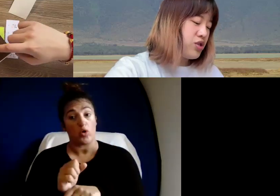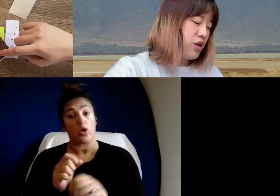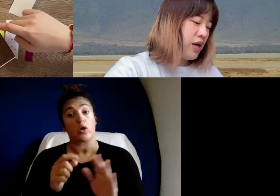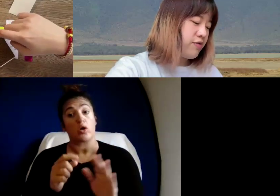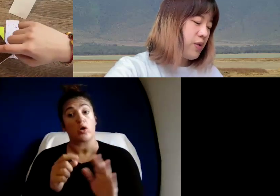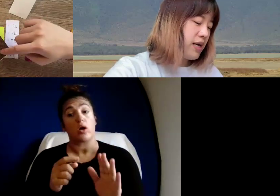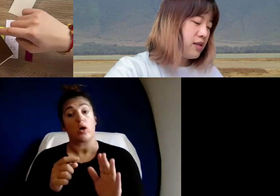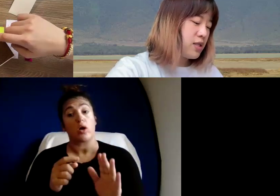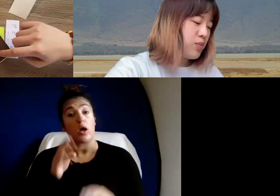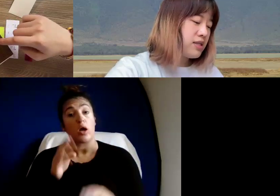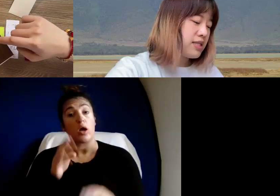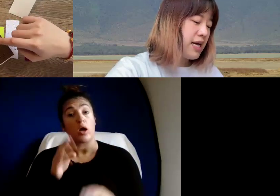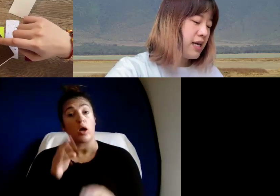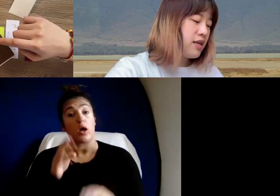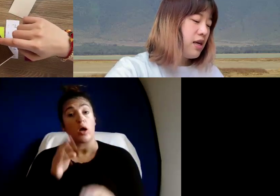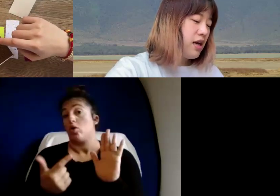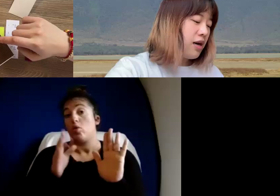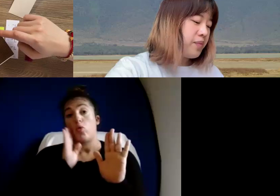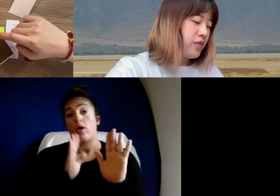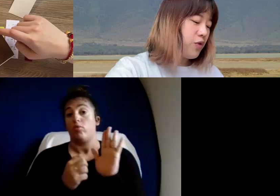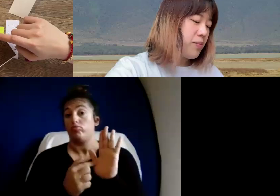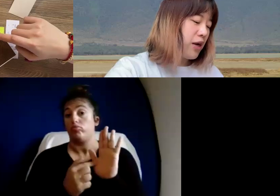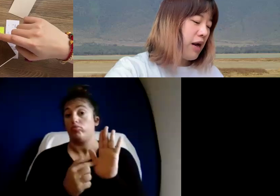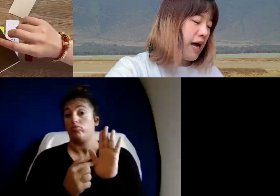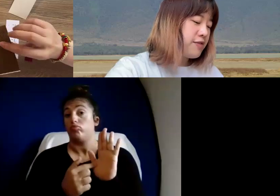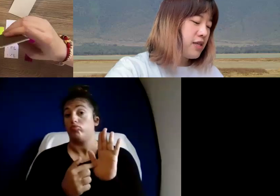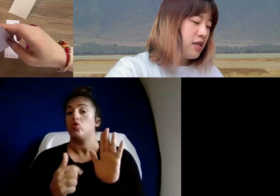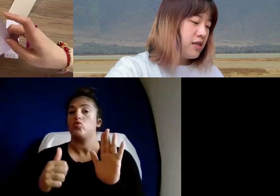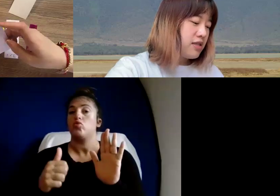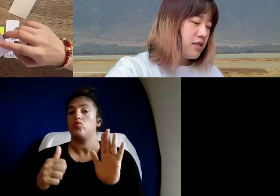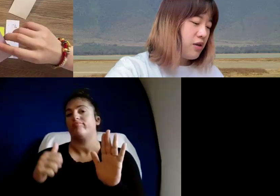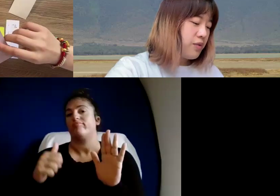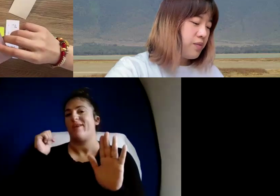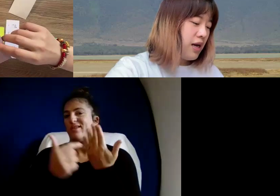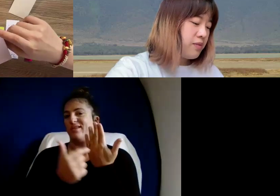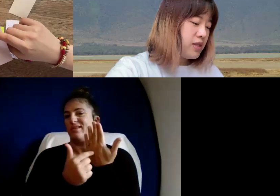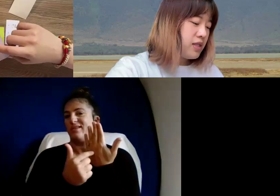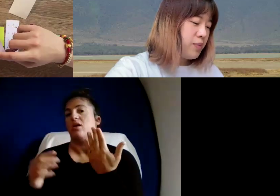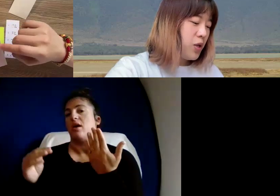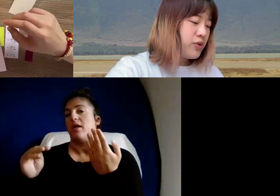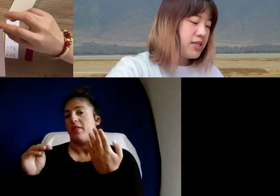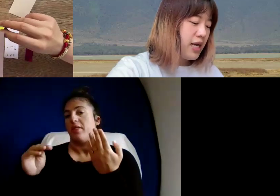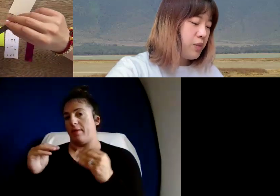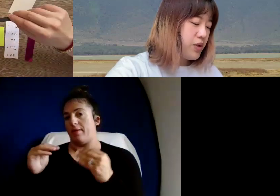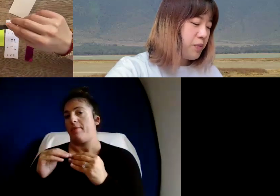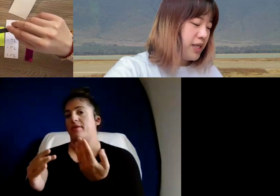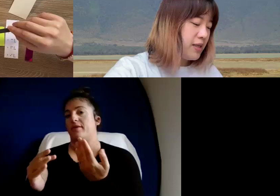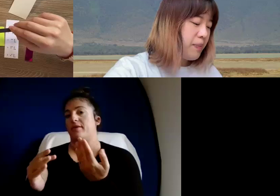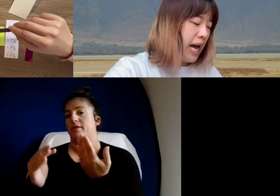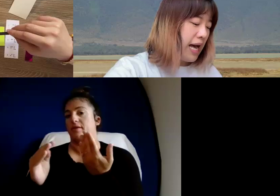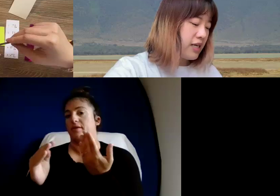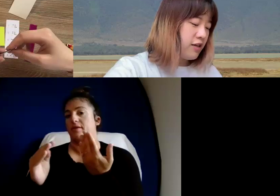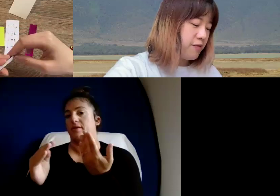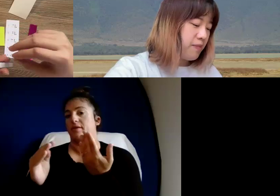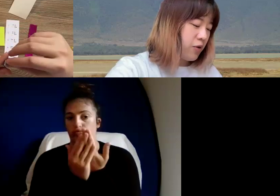I want to show everyone this bronze side for my craft. So the purple side will be